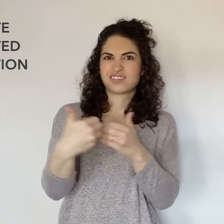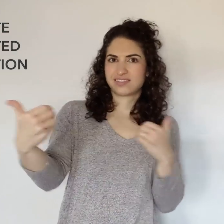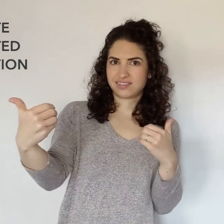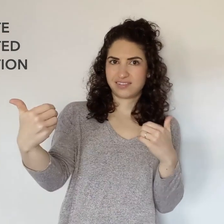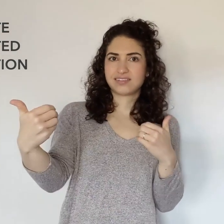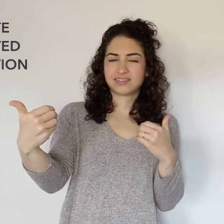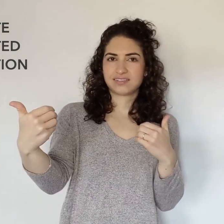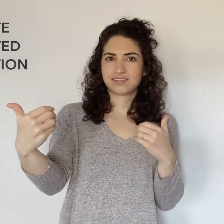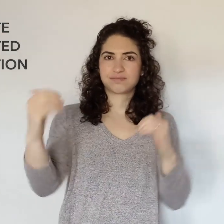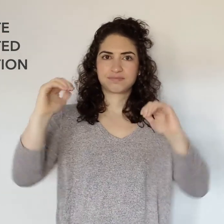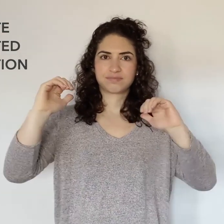Distancing.